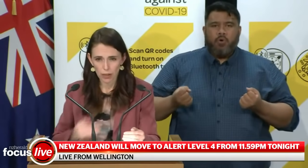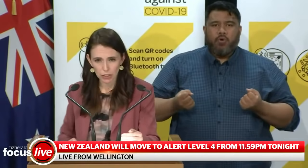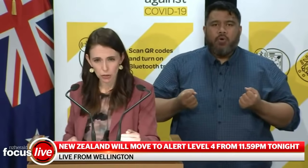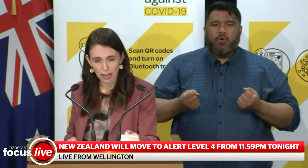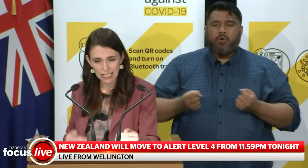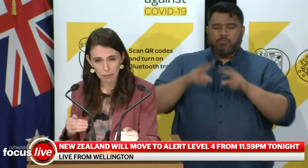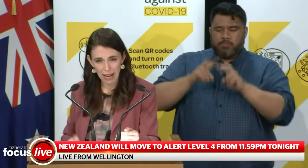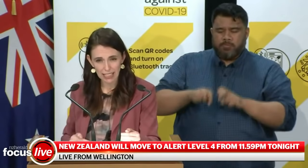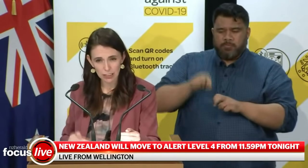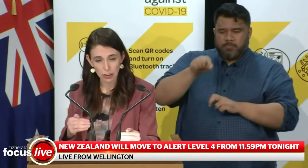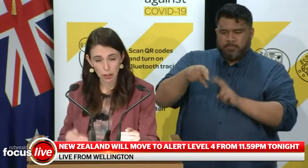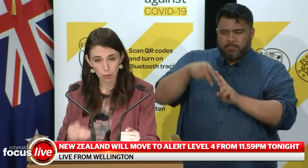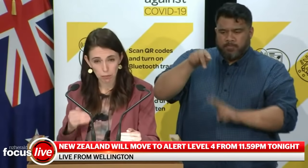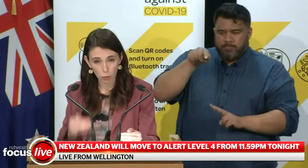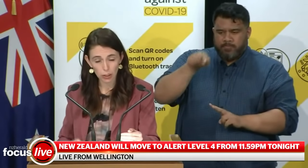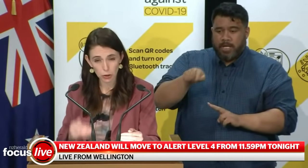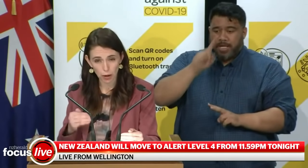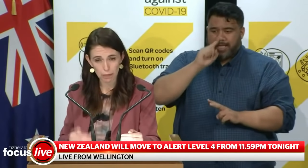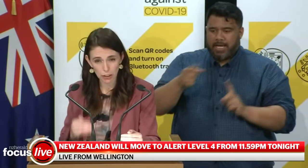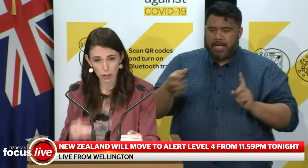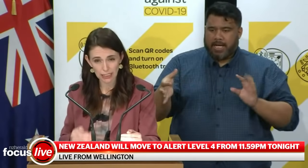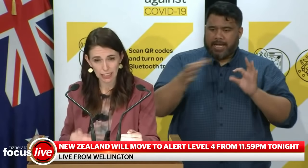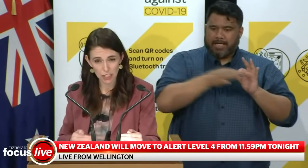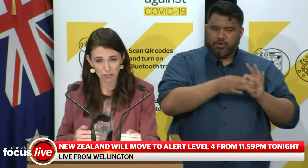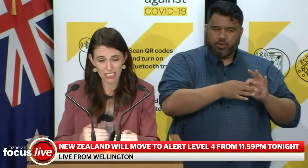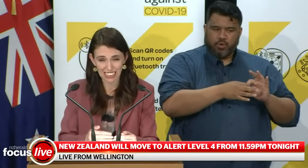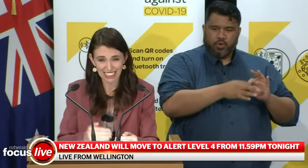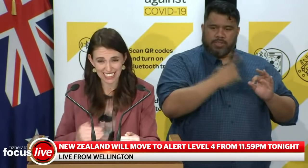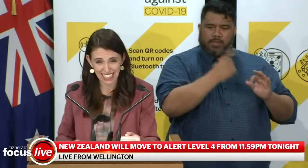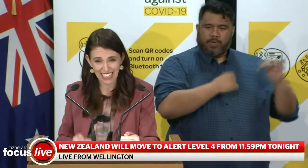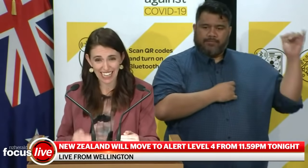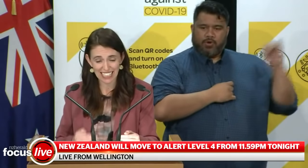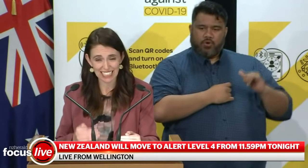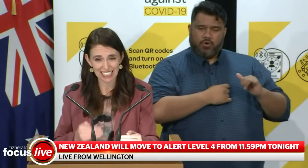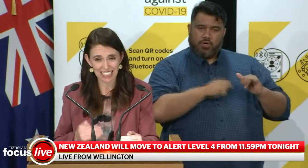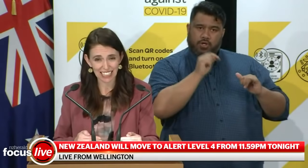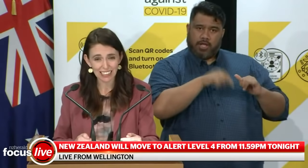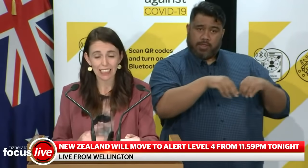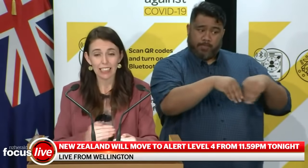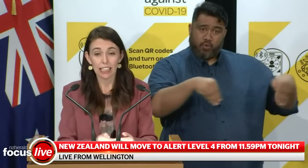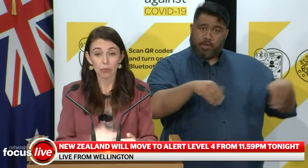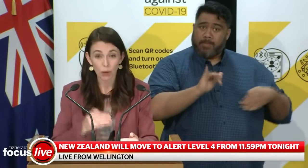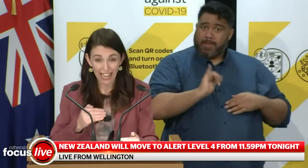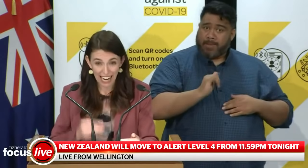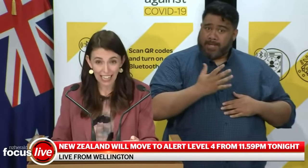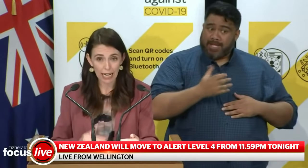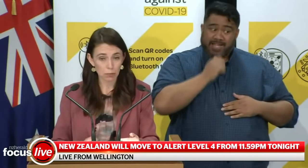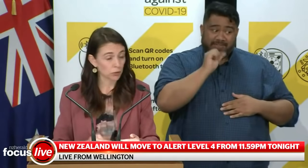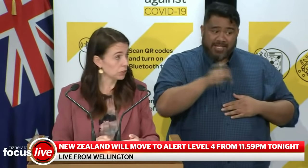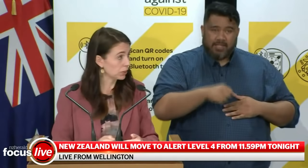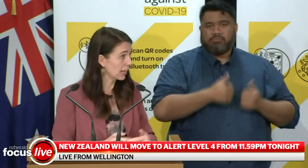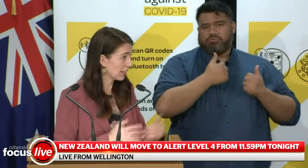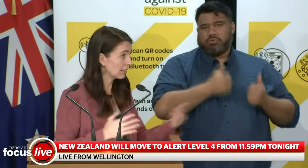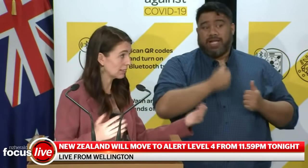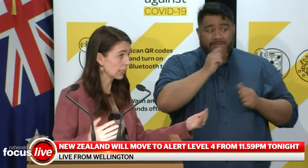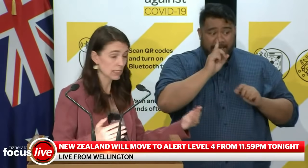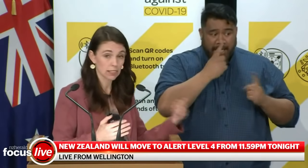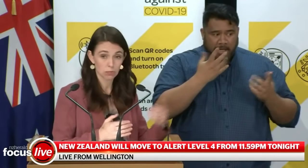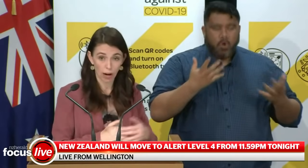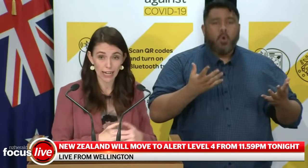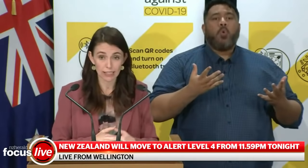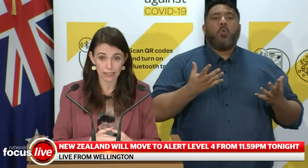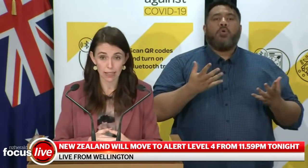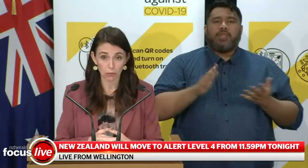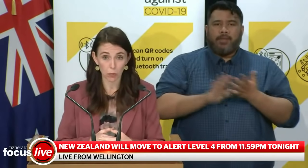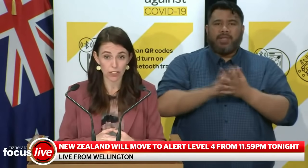whether or not we can trace it back to the border, to our managed isolation facilities and any cases there. If we aren't able to do that, that